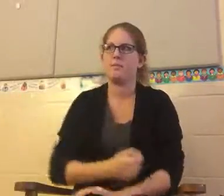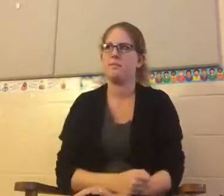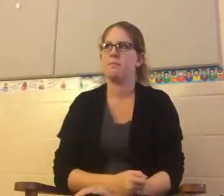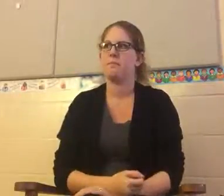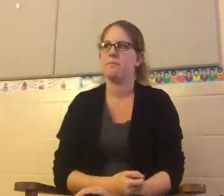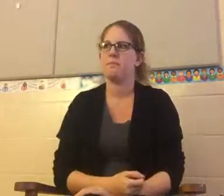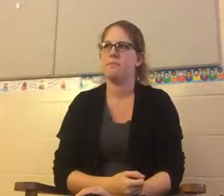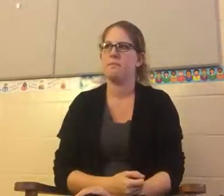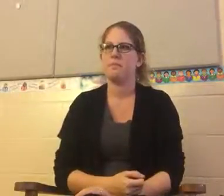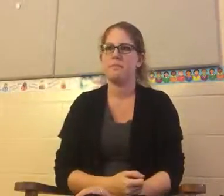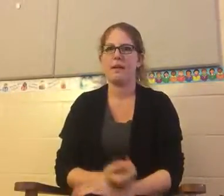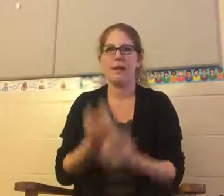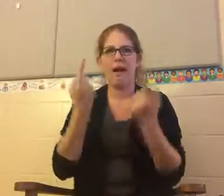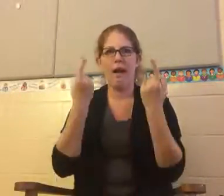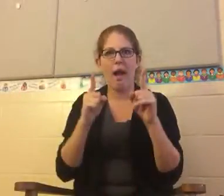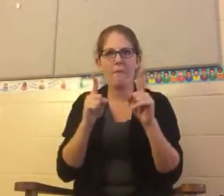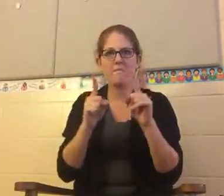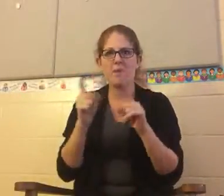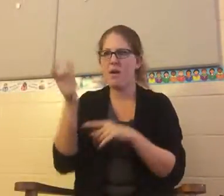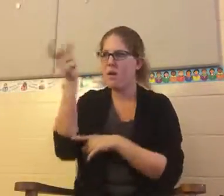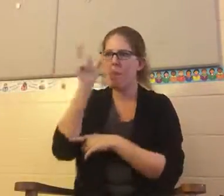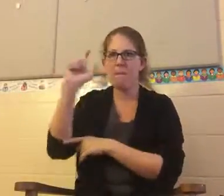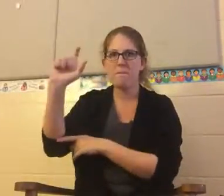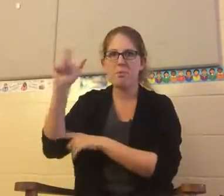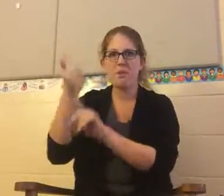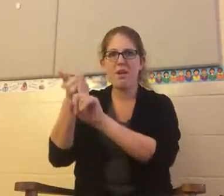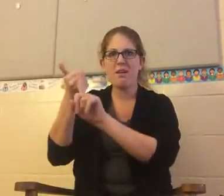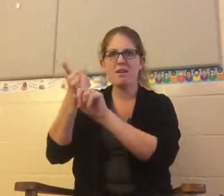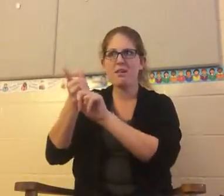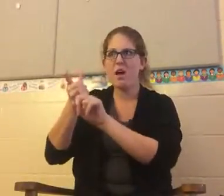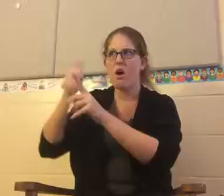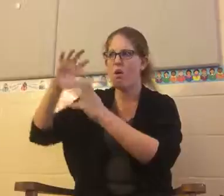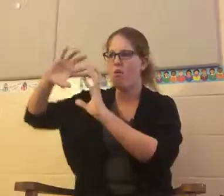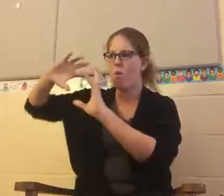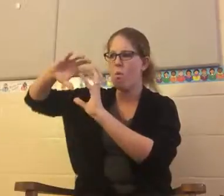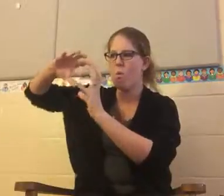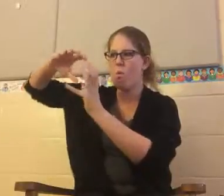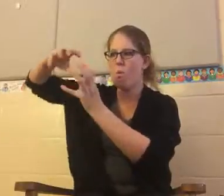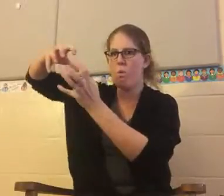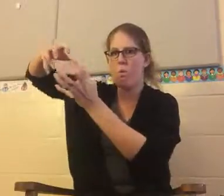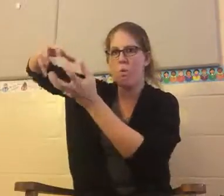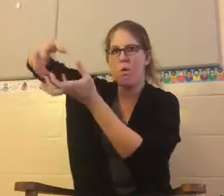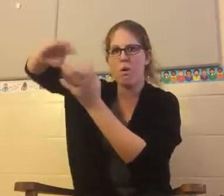But the moon also rotates on its axis as it orbits Earth.